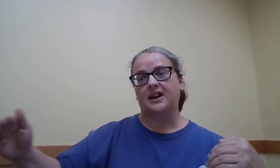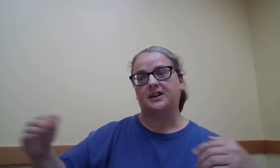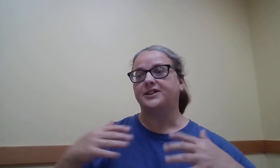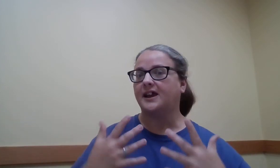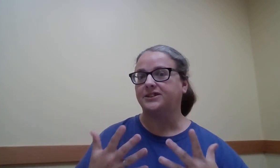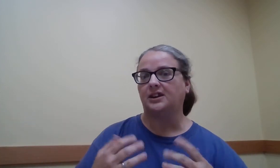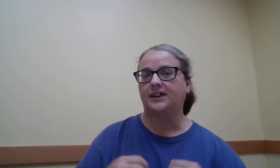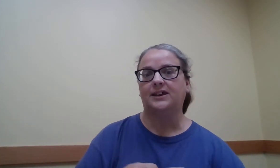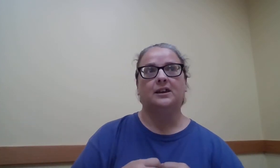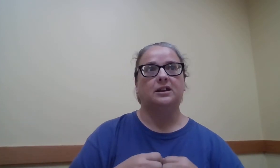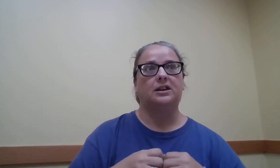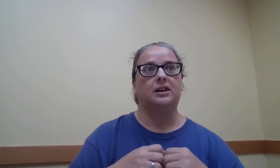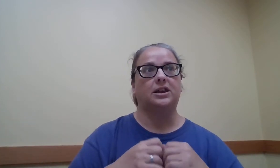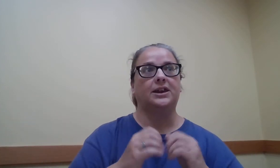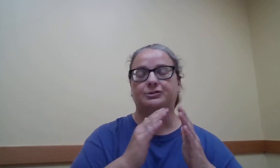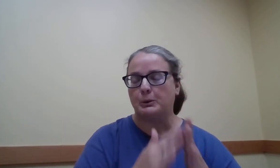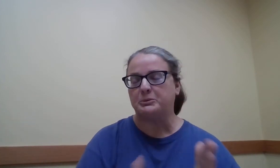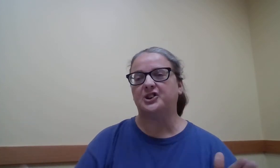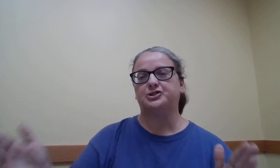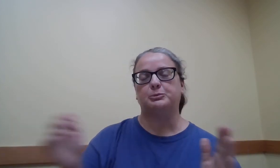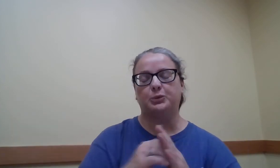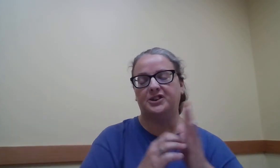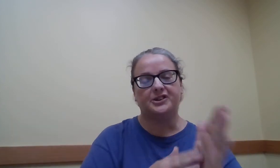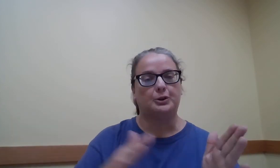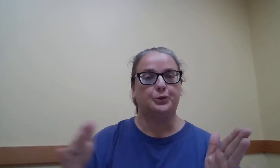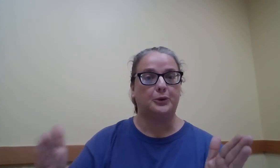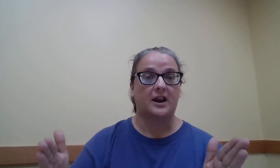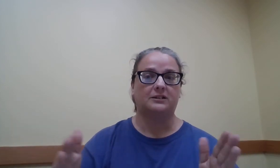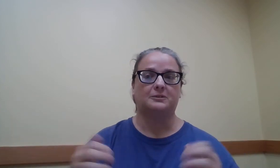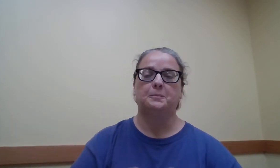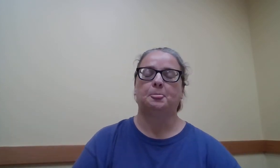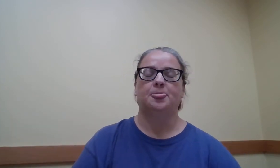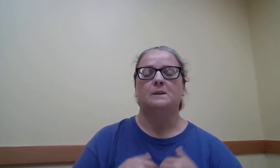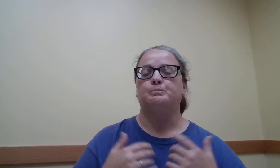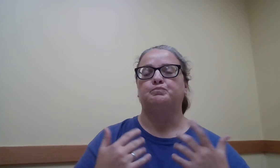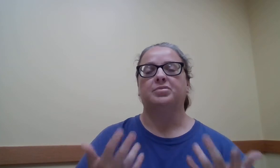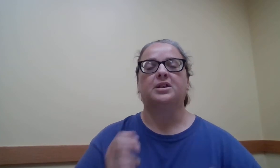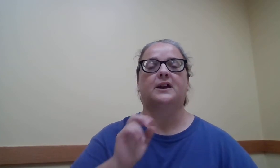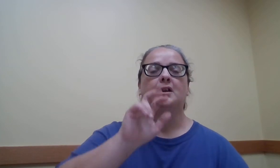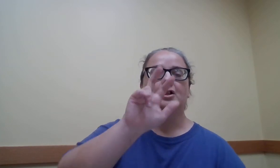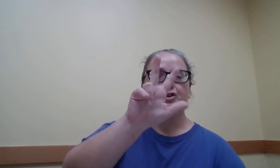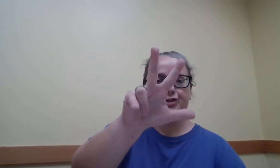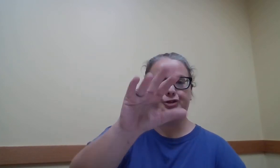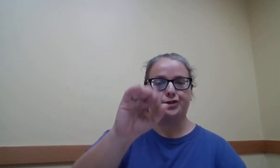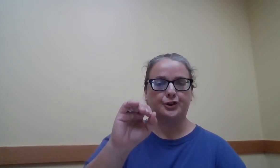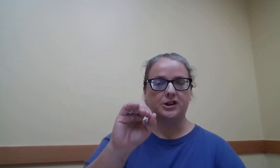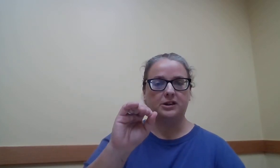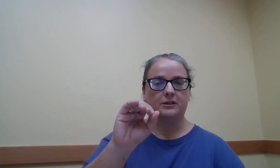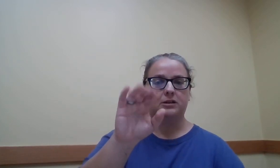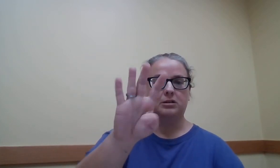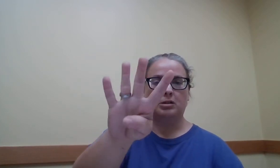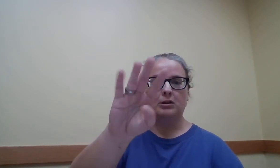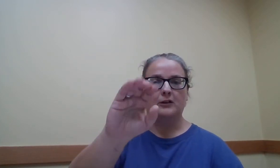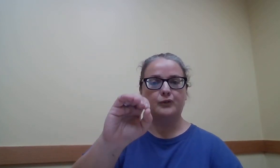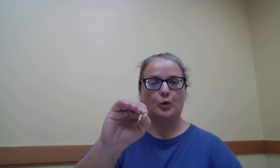99 technically is repetition between 0 through 9. Okay? 30,